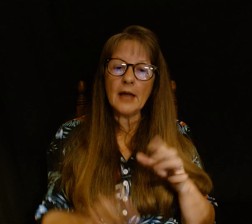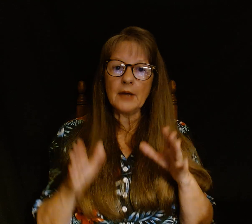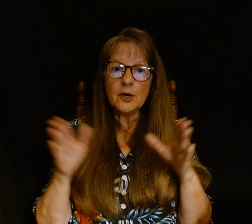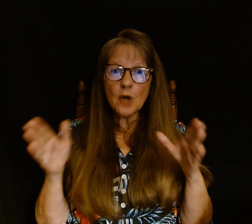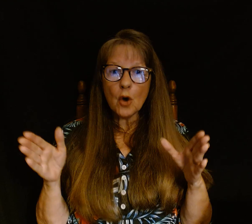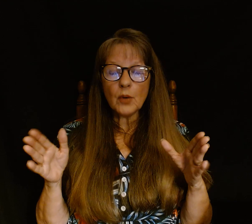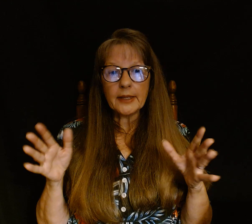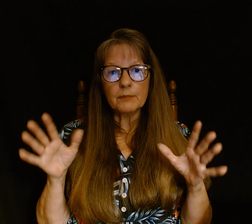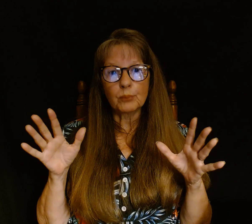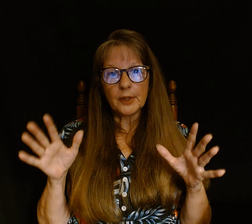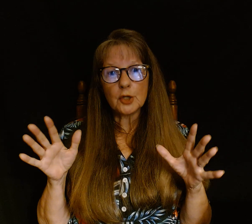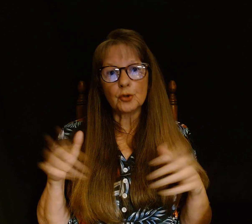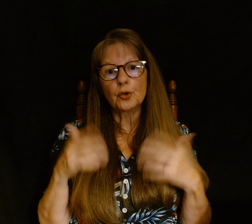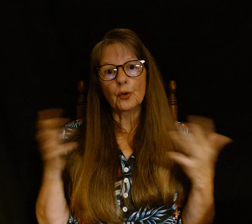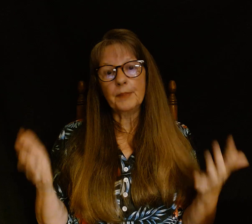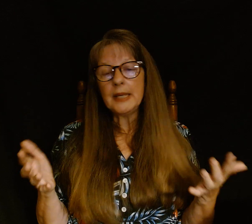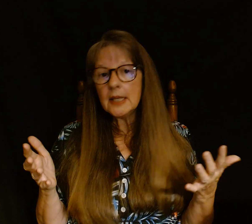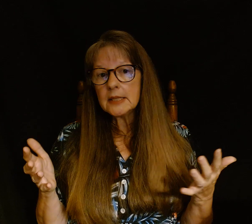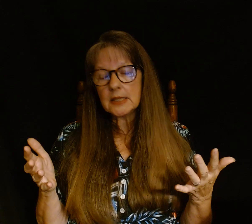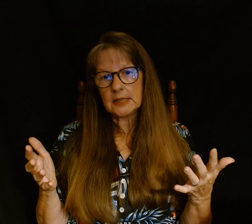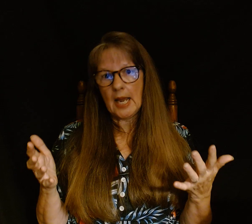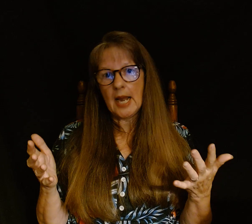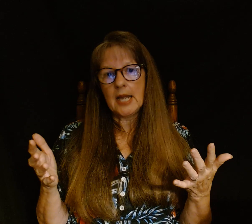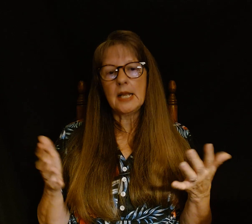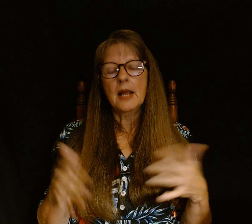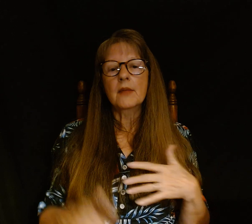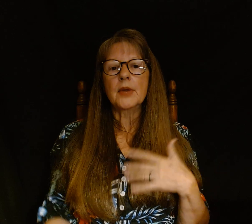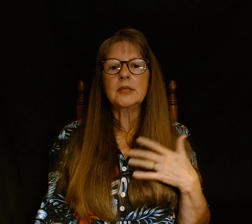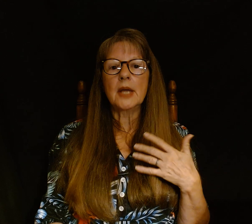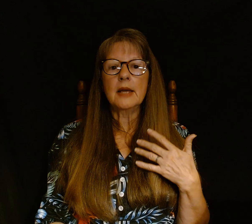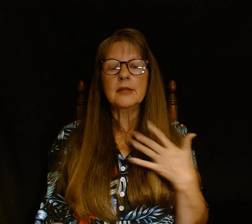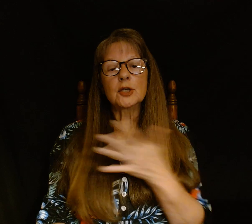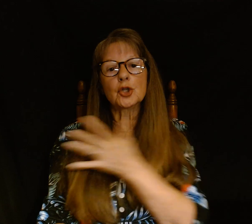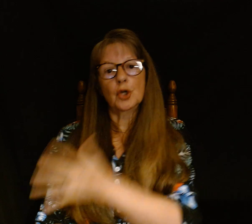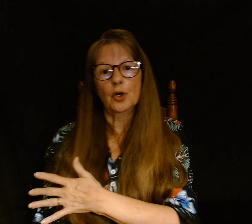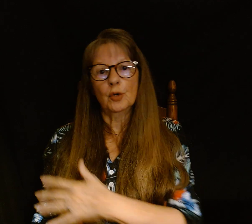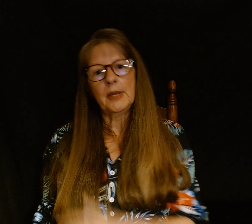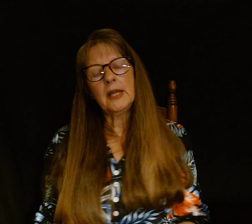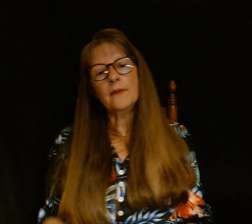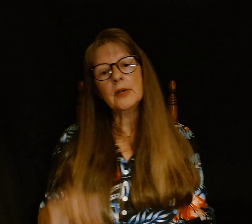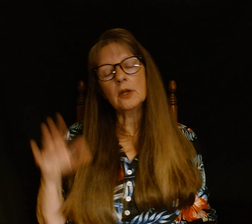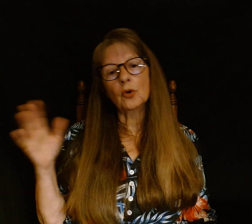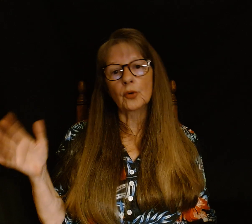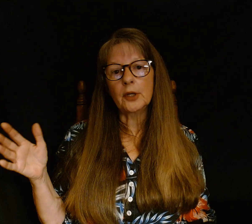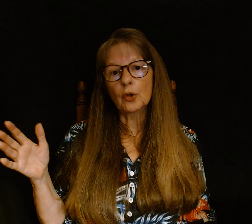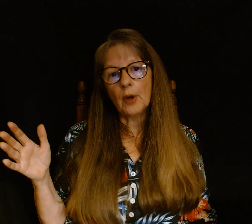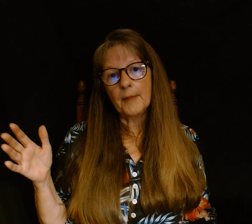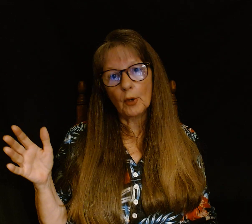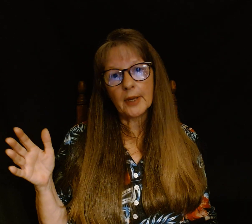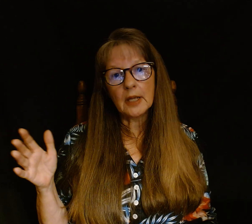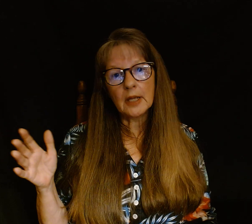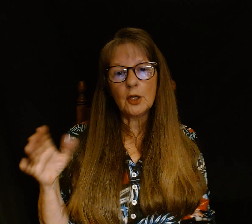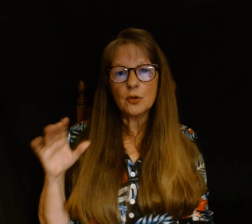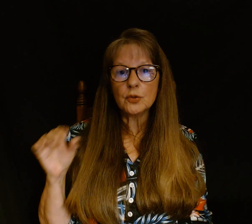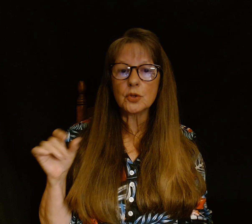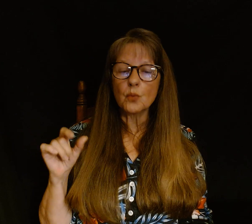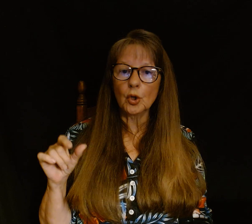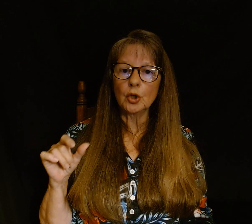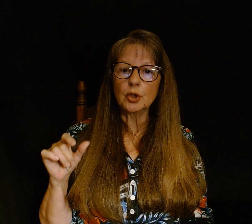I know, like in British or European society, they say this term. And even earlier American, they use the word